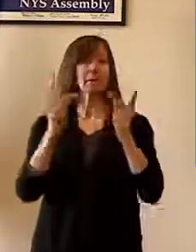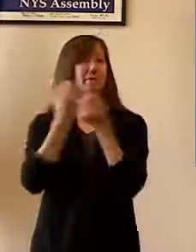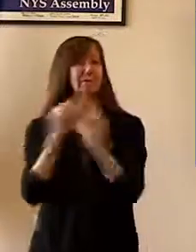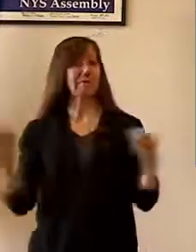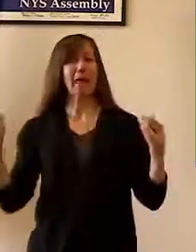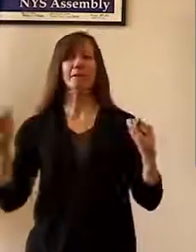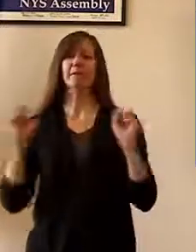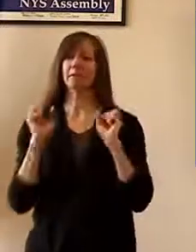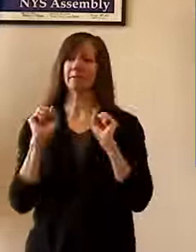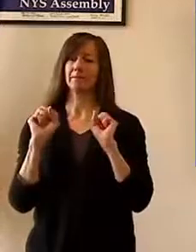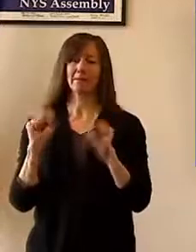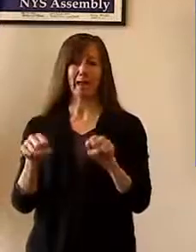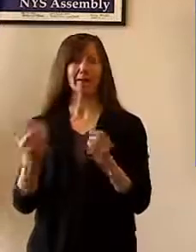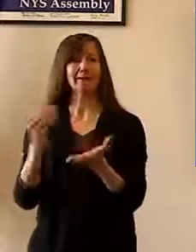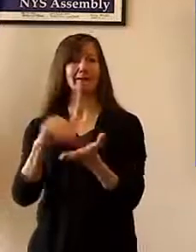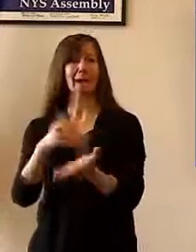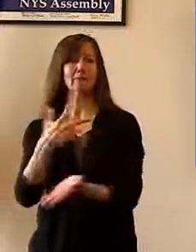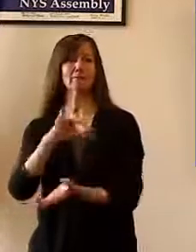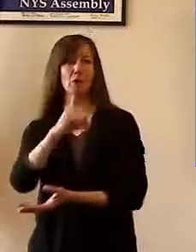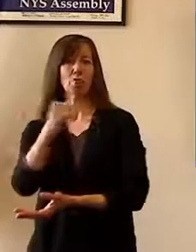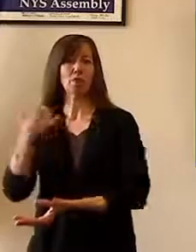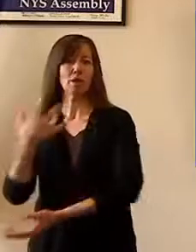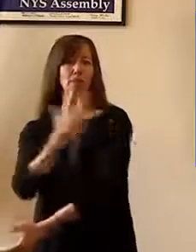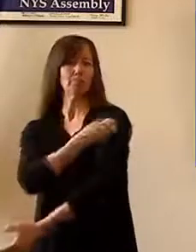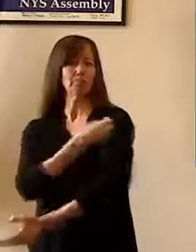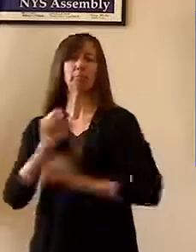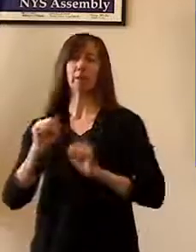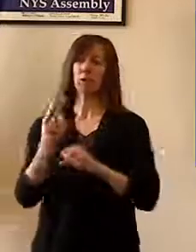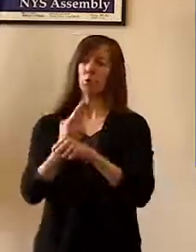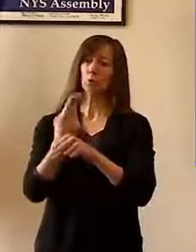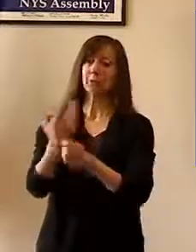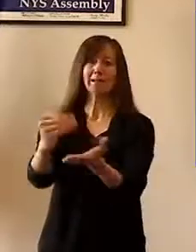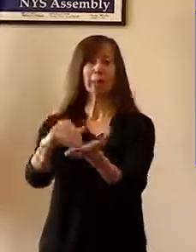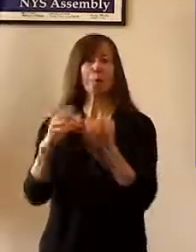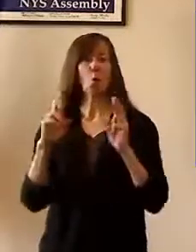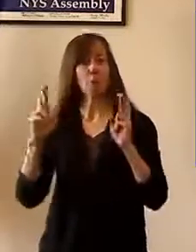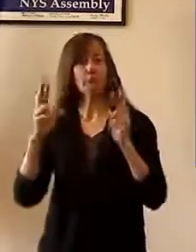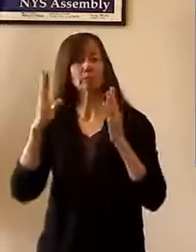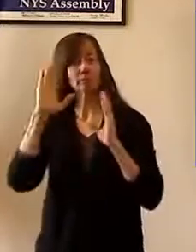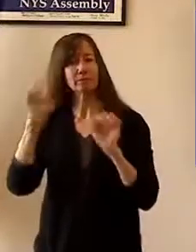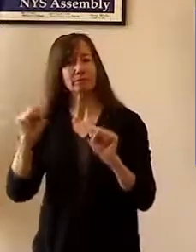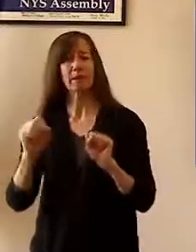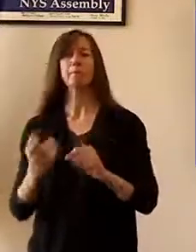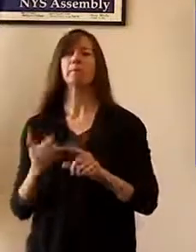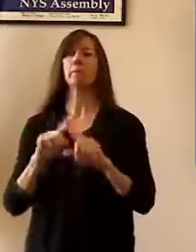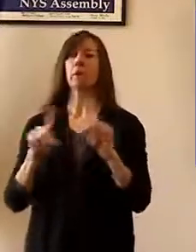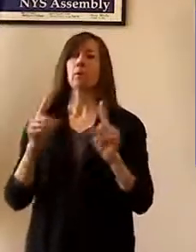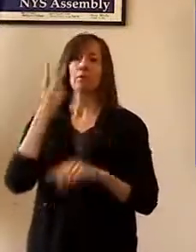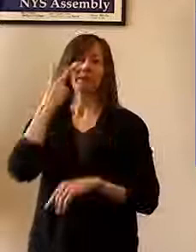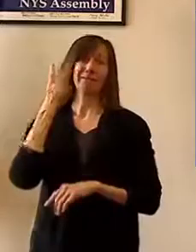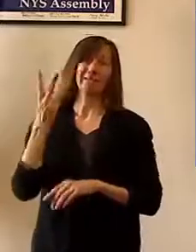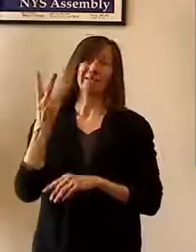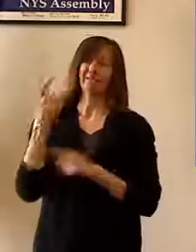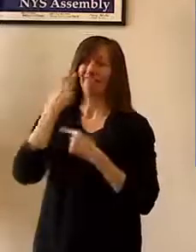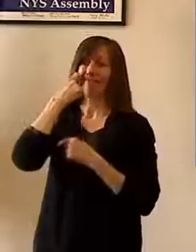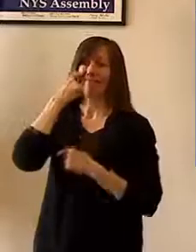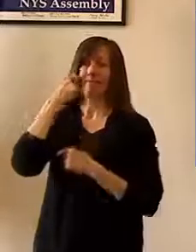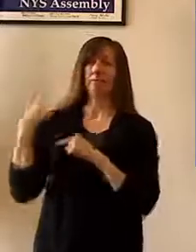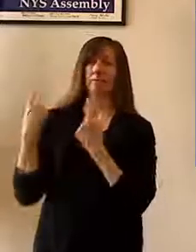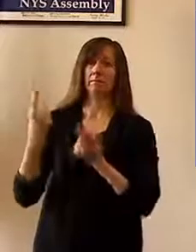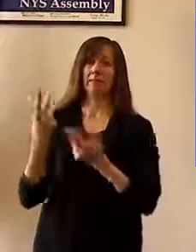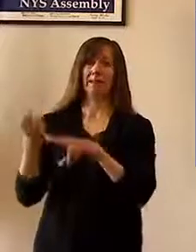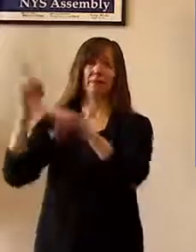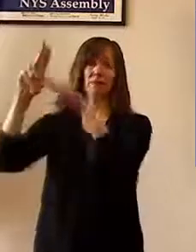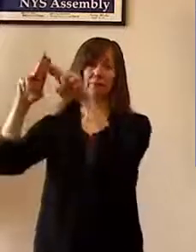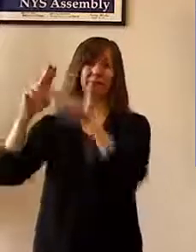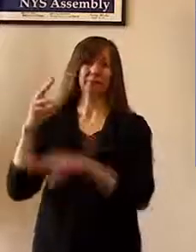be reintroduced and we can get back to making use of it. But I will tell you that we've seen an increase in our availability of the Johnson & Johnson doses, which